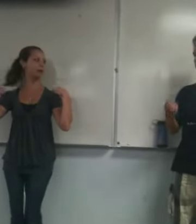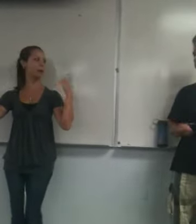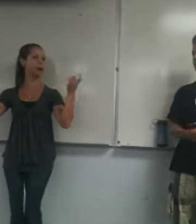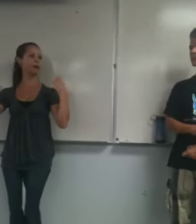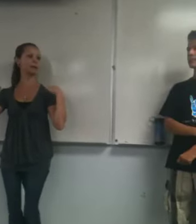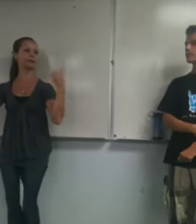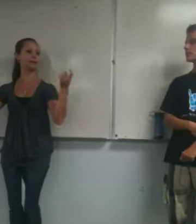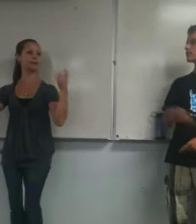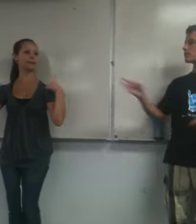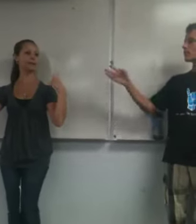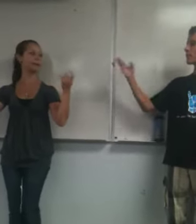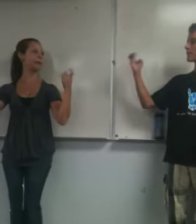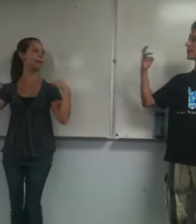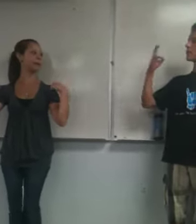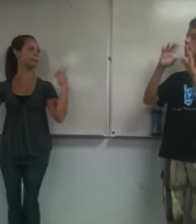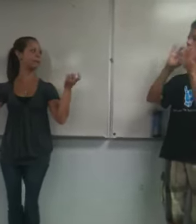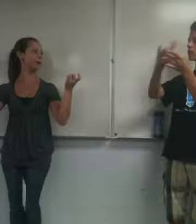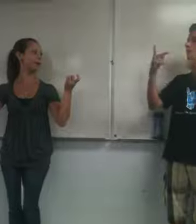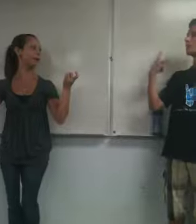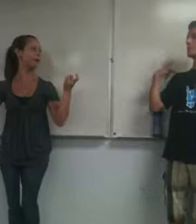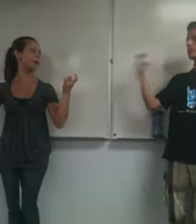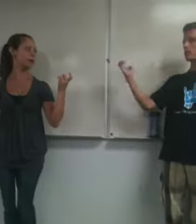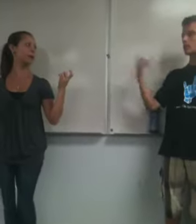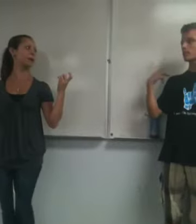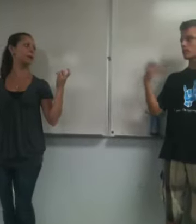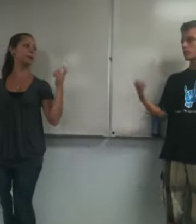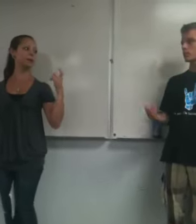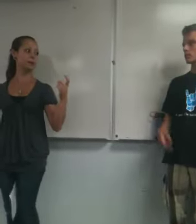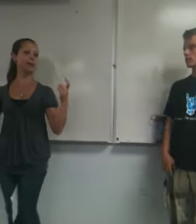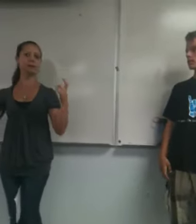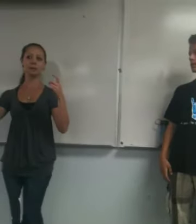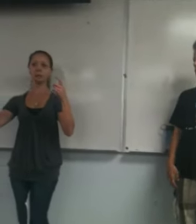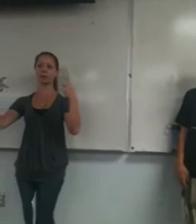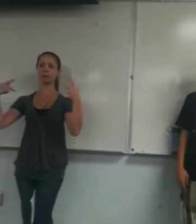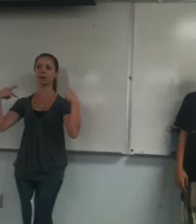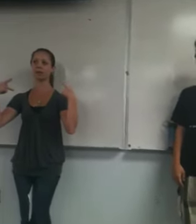like you're kind of exercising a little bit, and